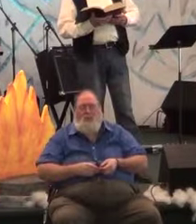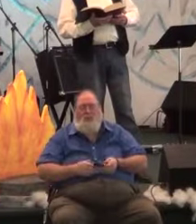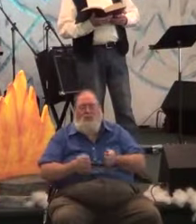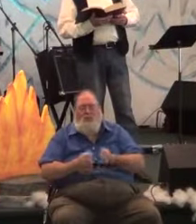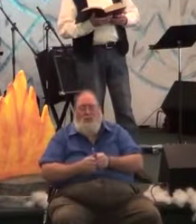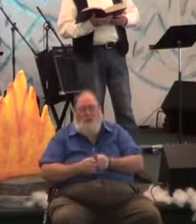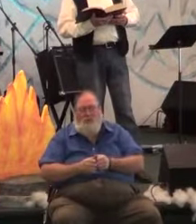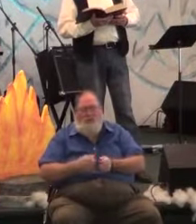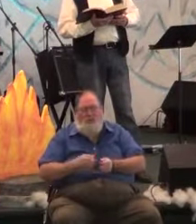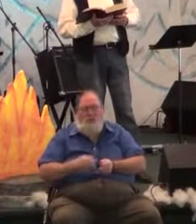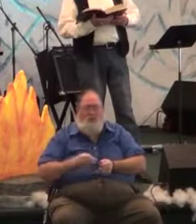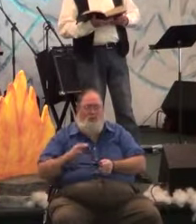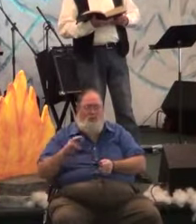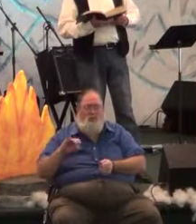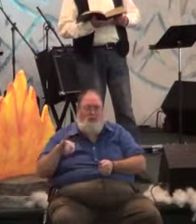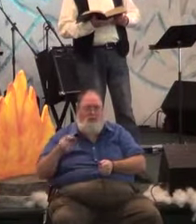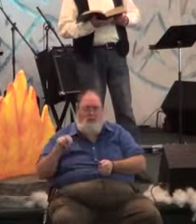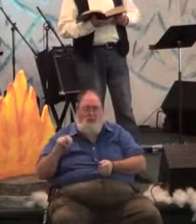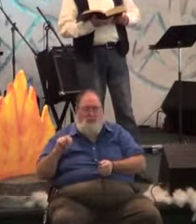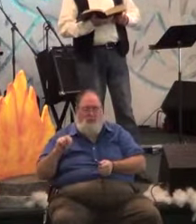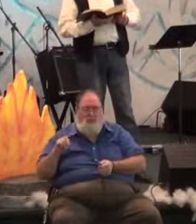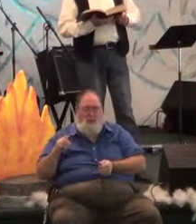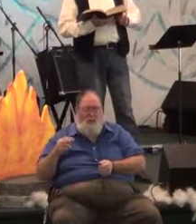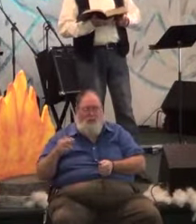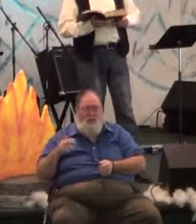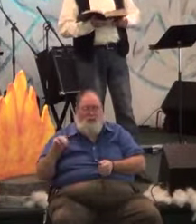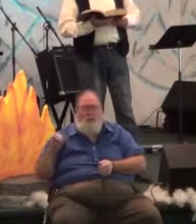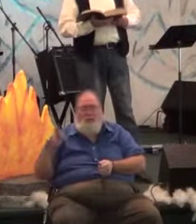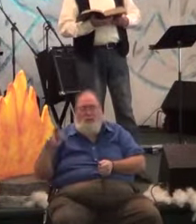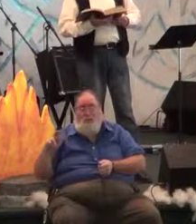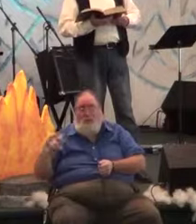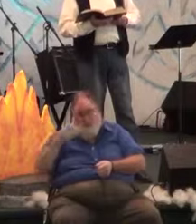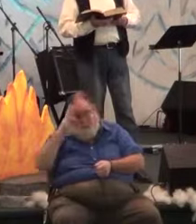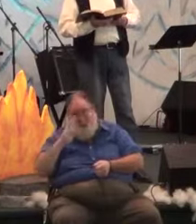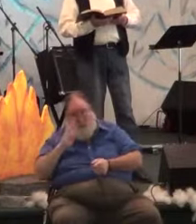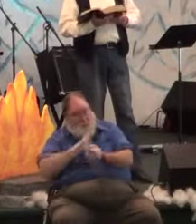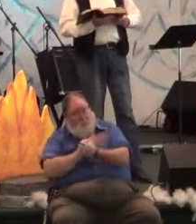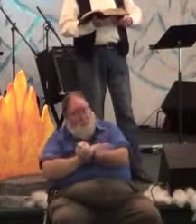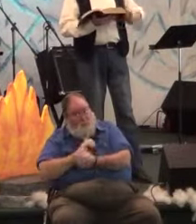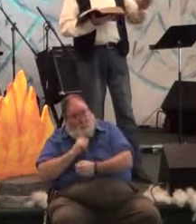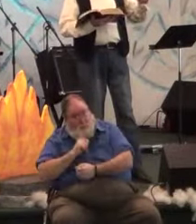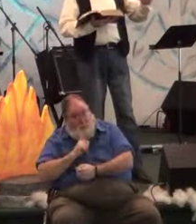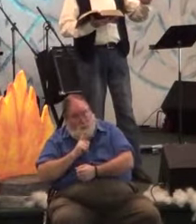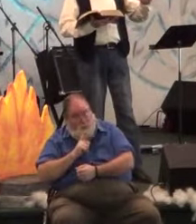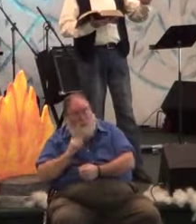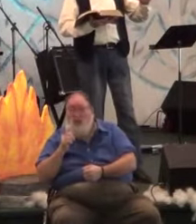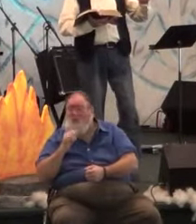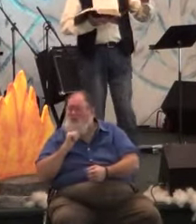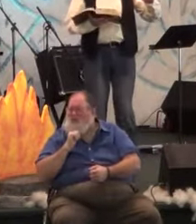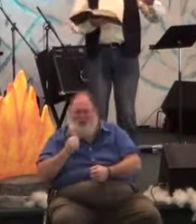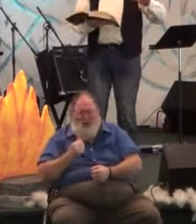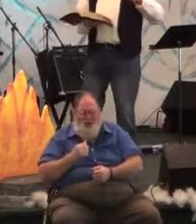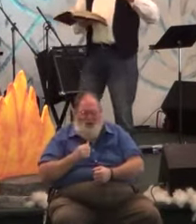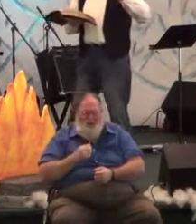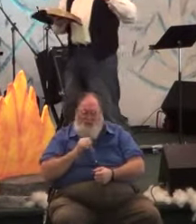Is God powerful or what? He won't tolerate a mouse, will he? He will for so long,